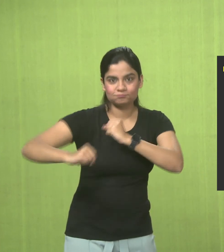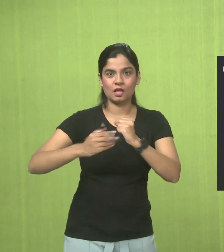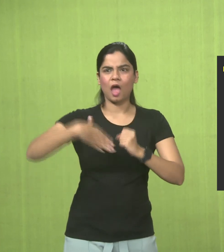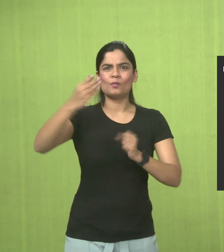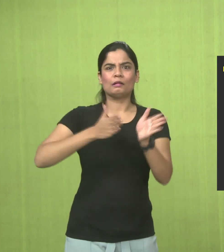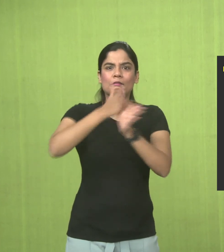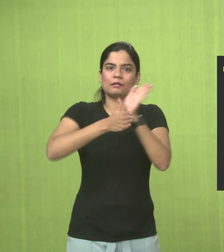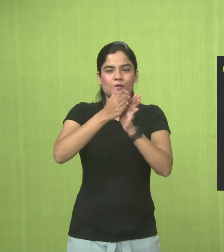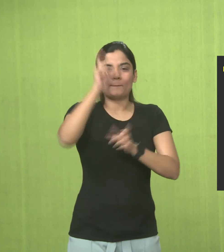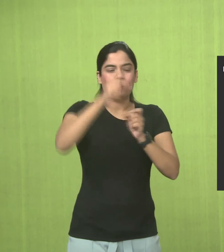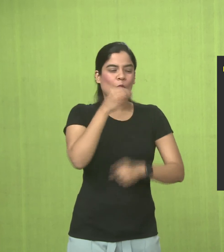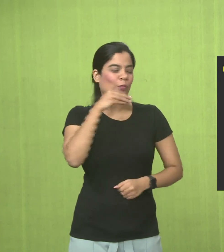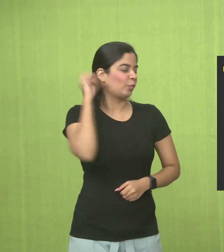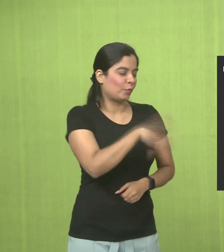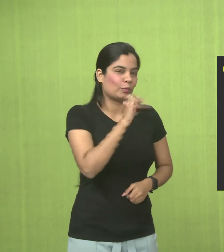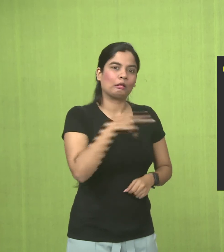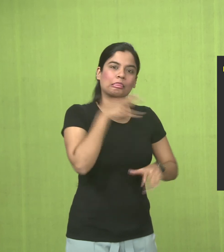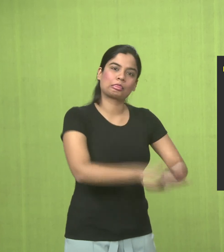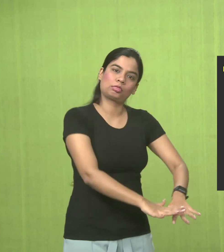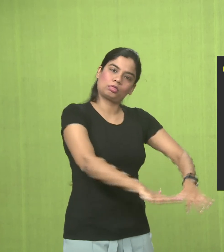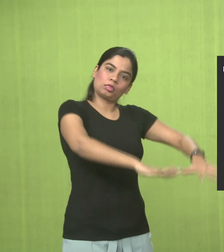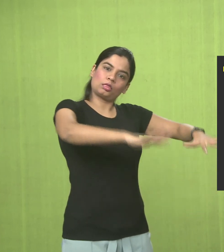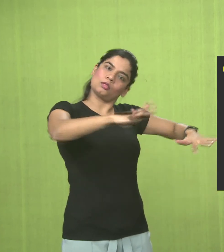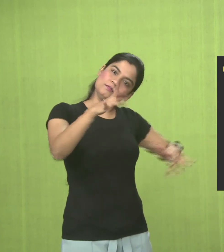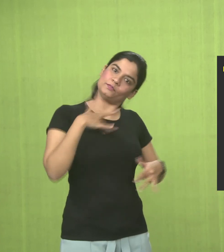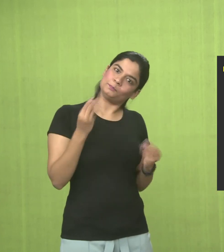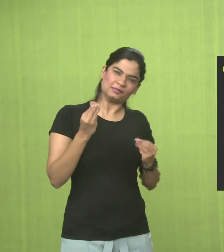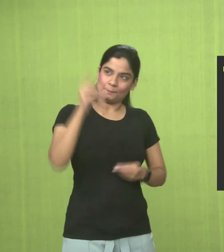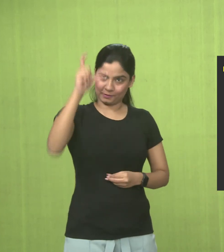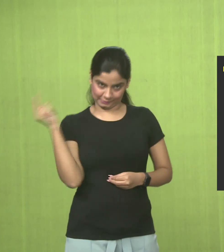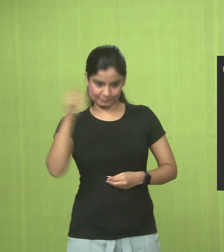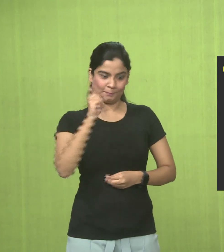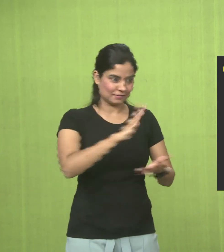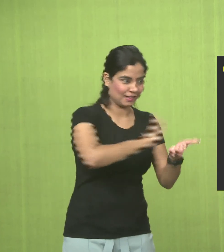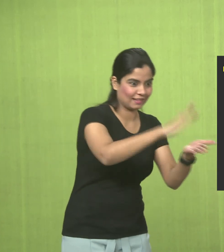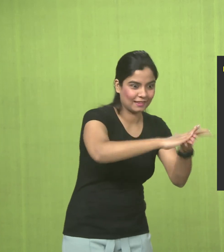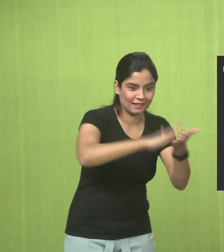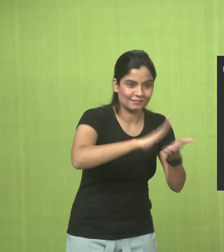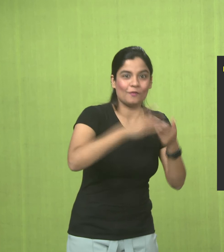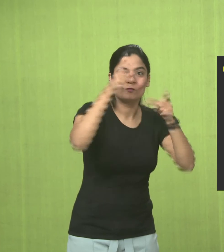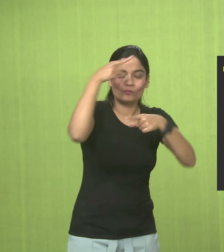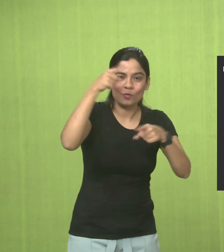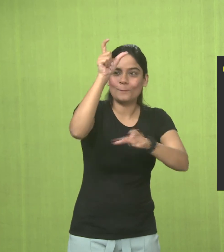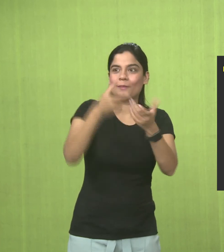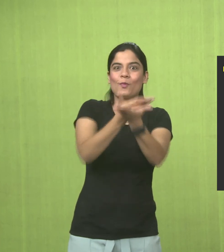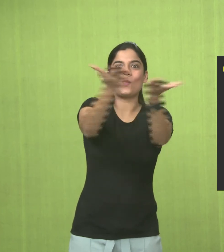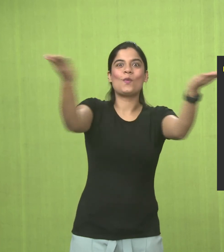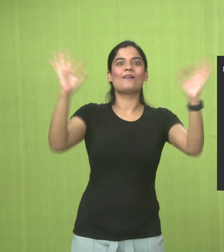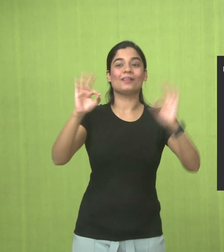Housekeeping staff, a lot of people spit at railway stations. We need people to